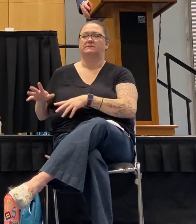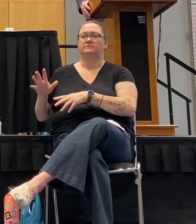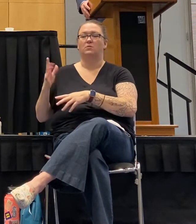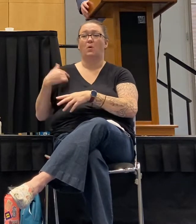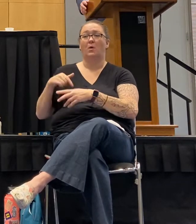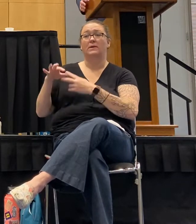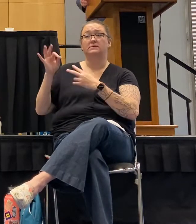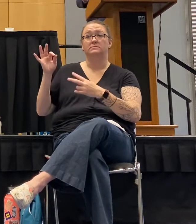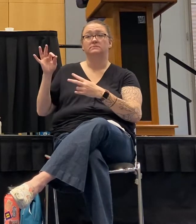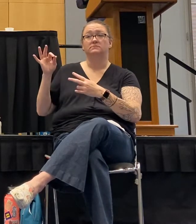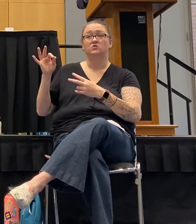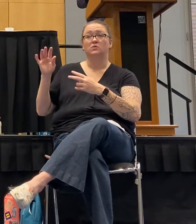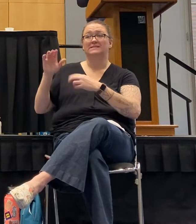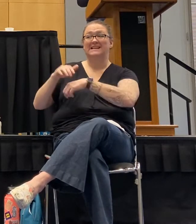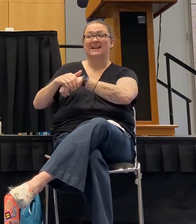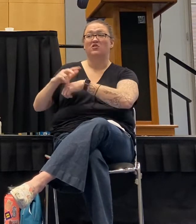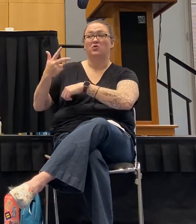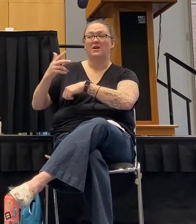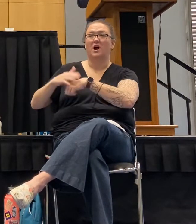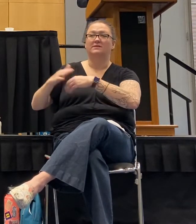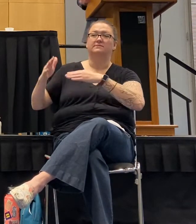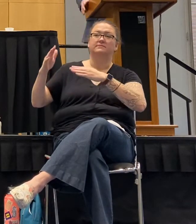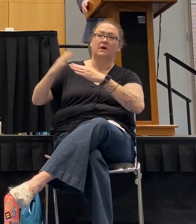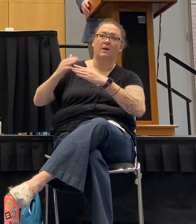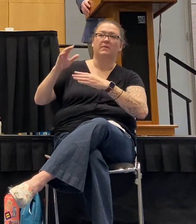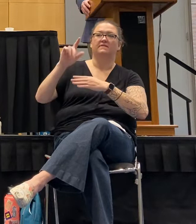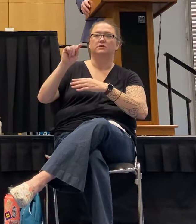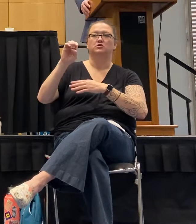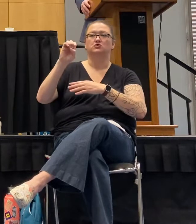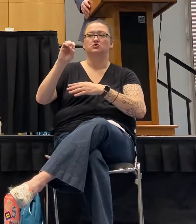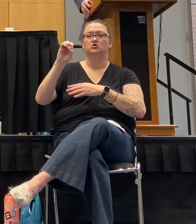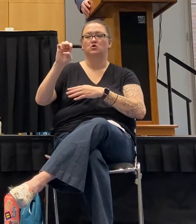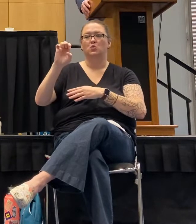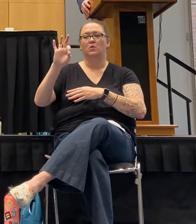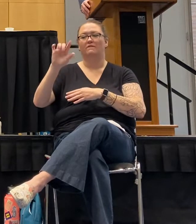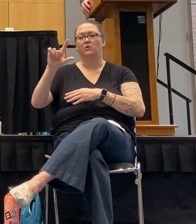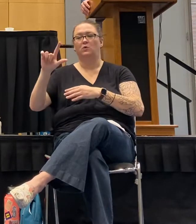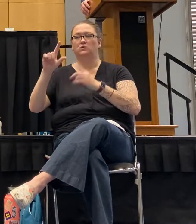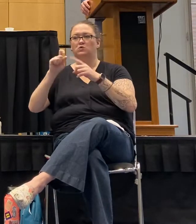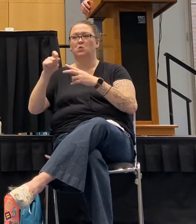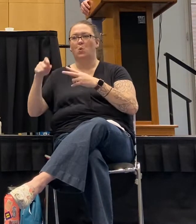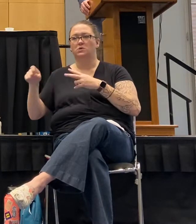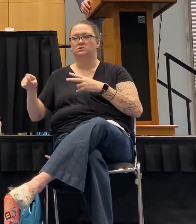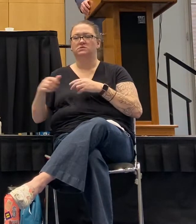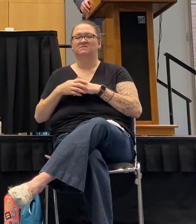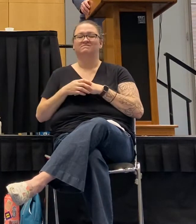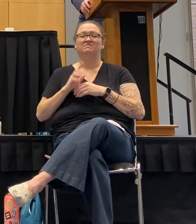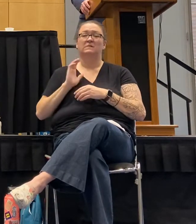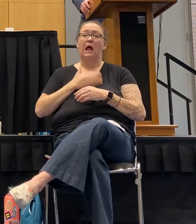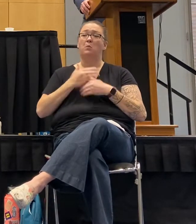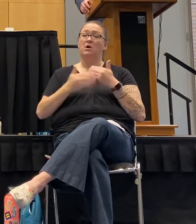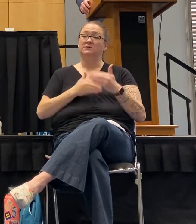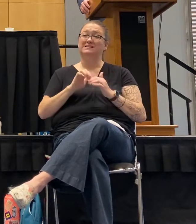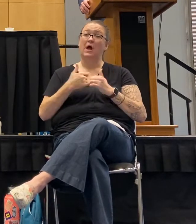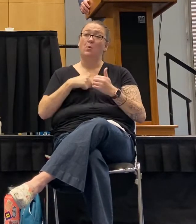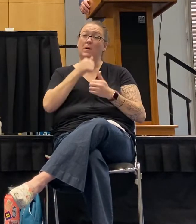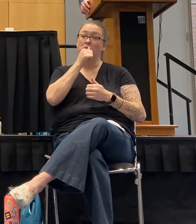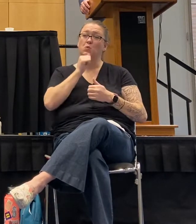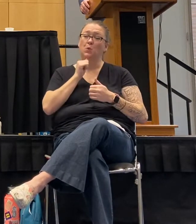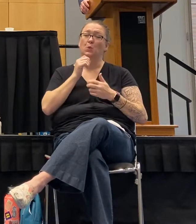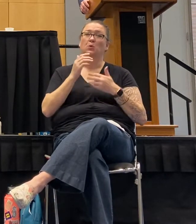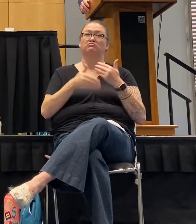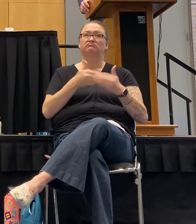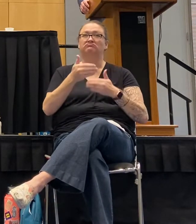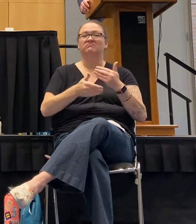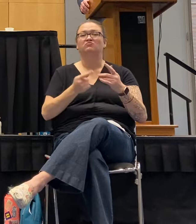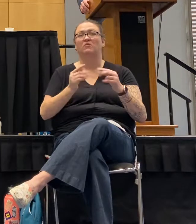add English 3 on top of the TOEFL scores and other things that we would accept. And so that was a little bit about our processes and how we went through trying to figure